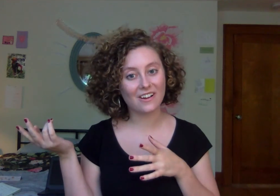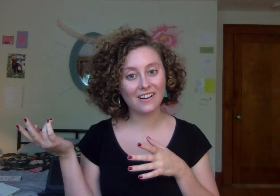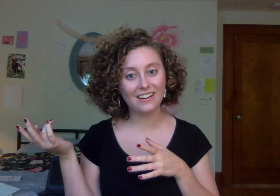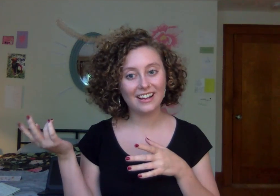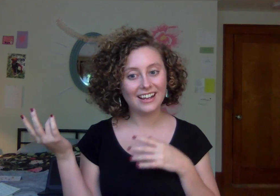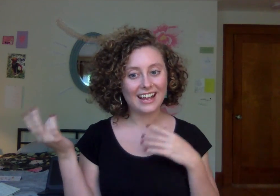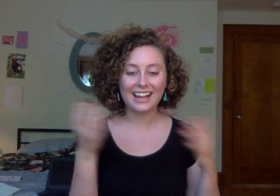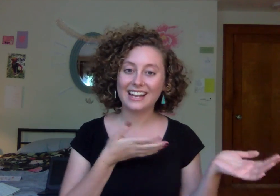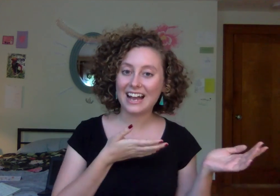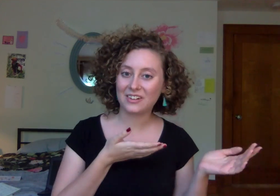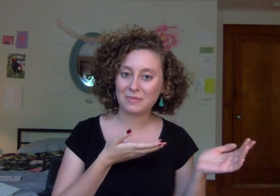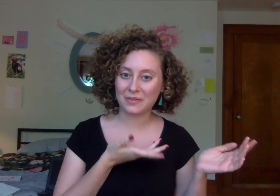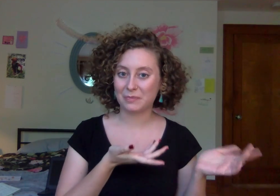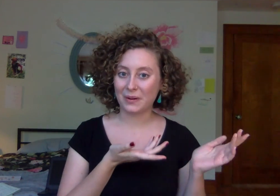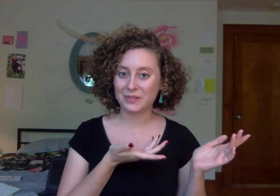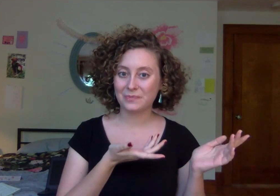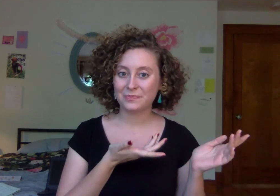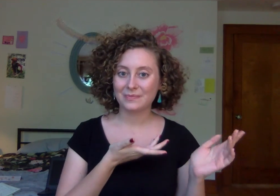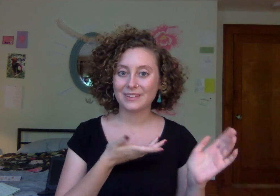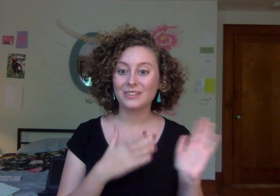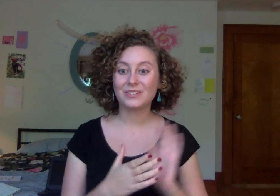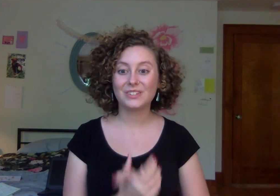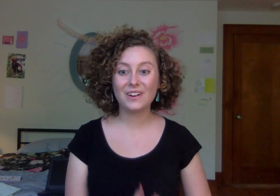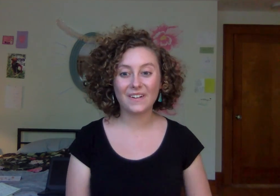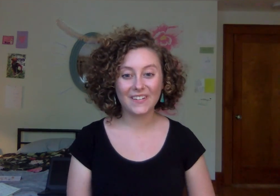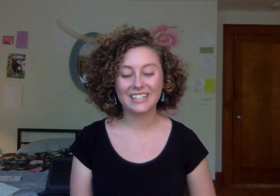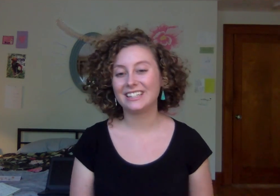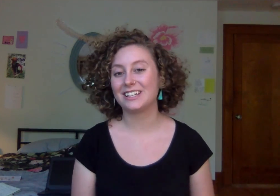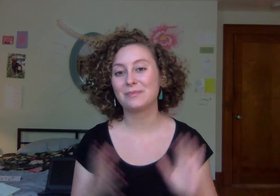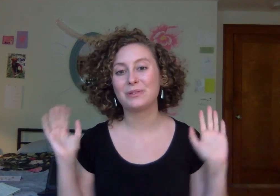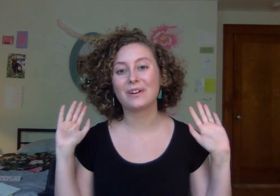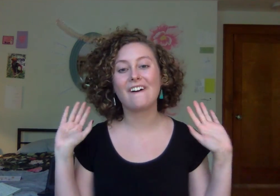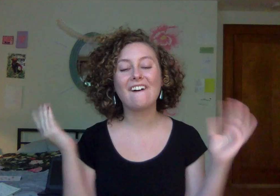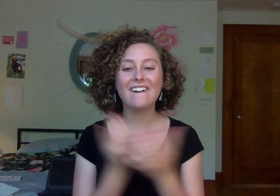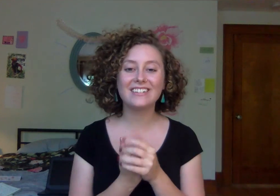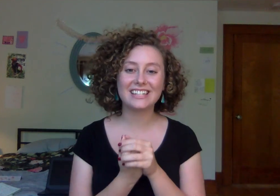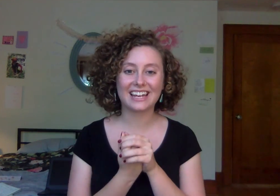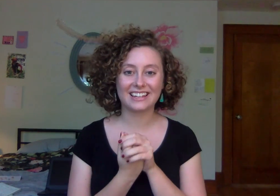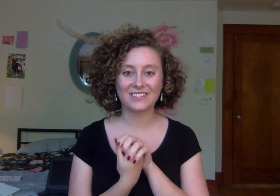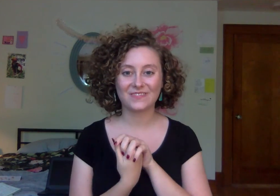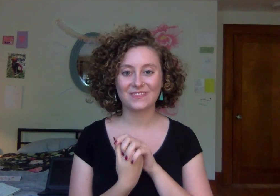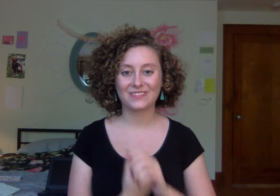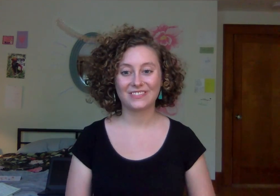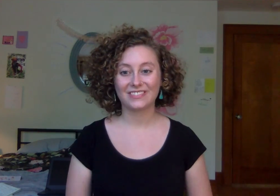are and how you might respond. So let's put it all together.